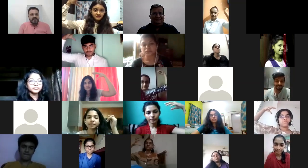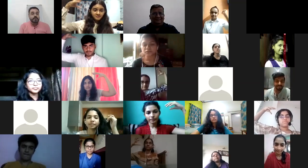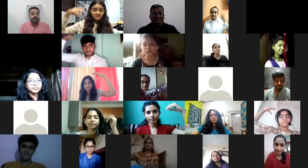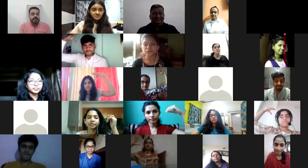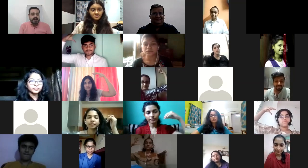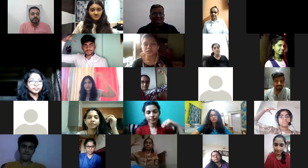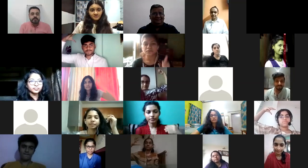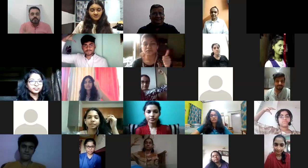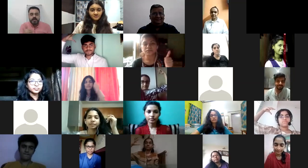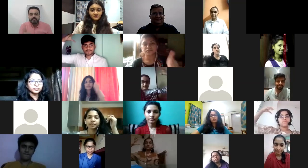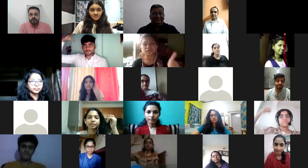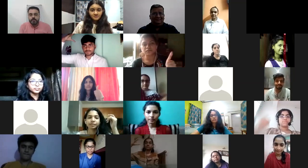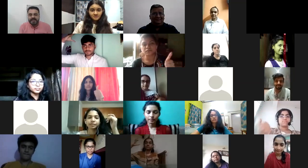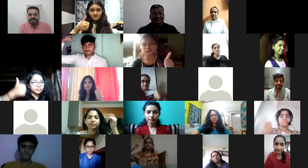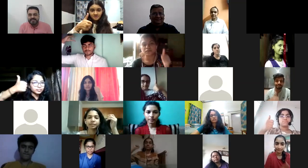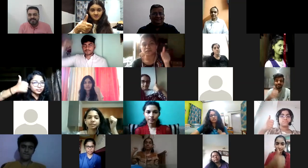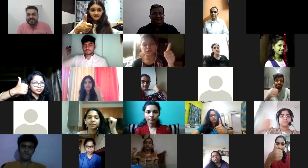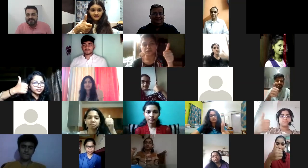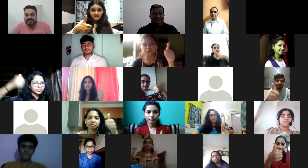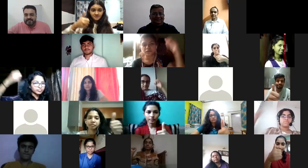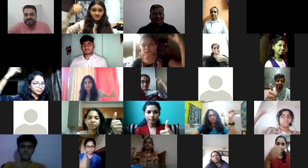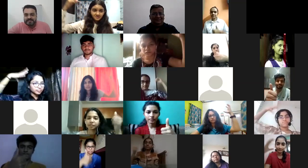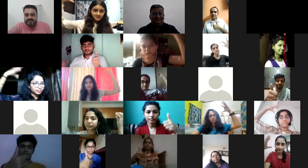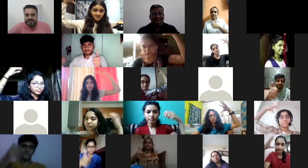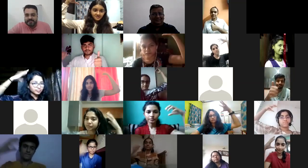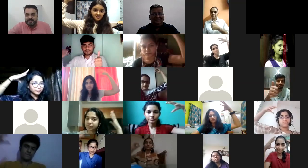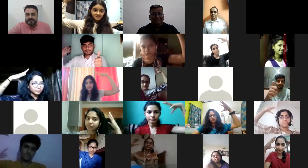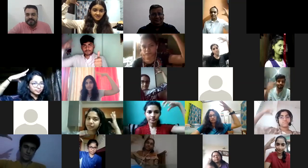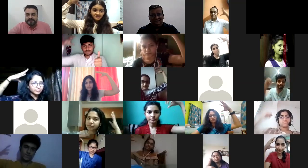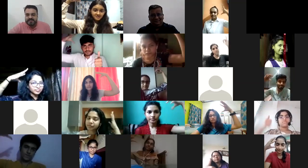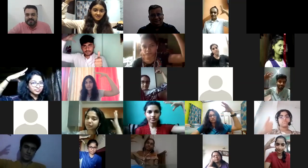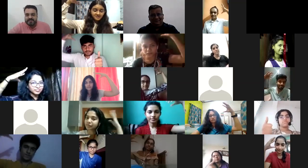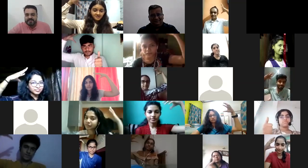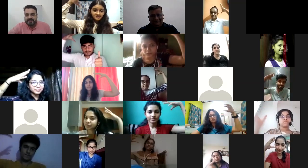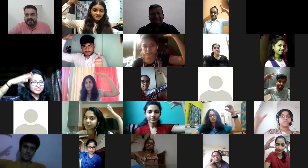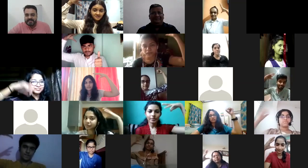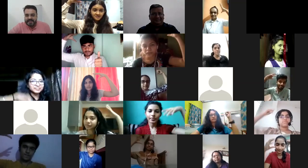And how would a good afternoon look like? Good. Yes.